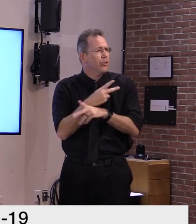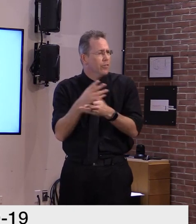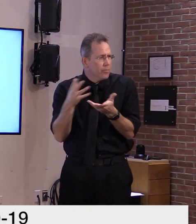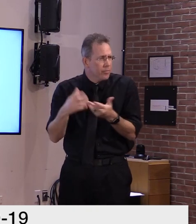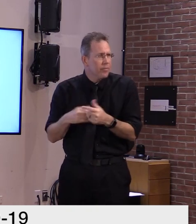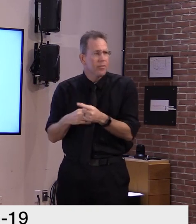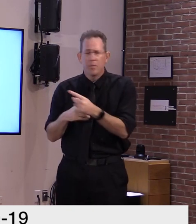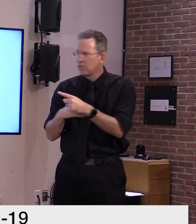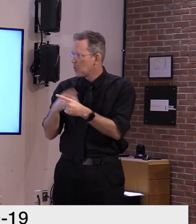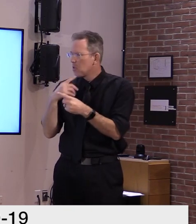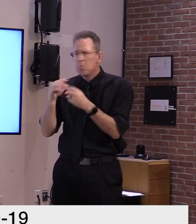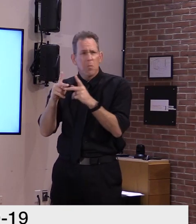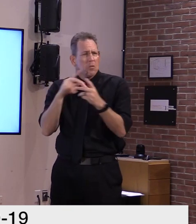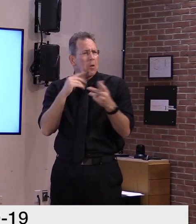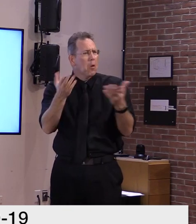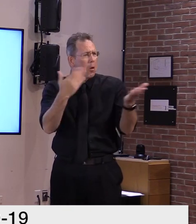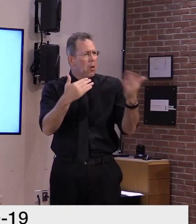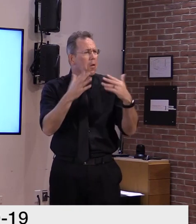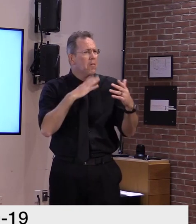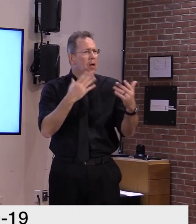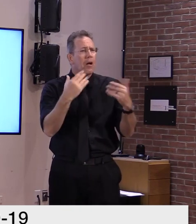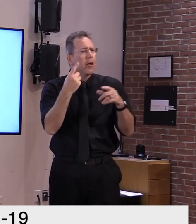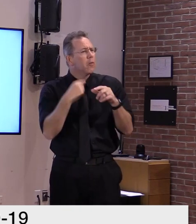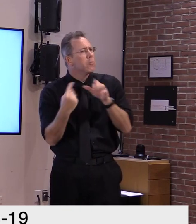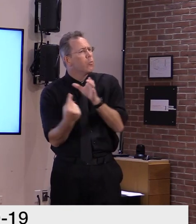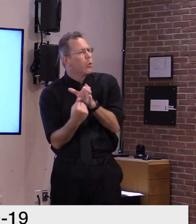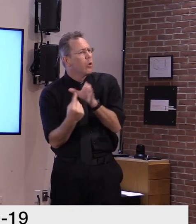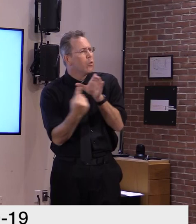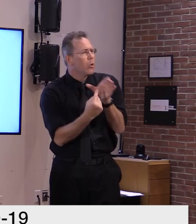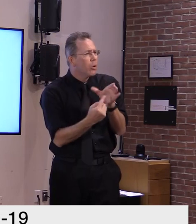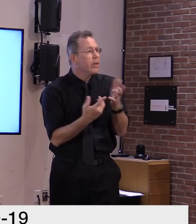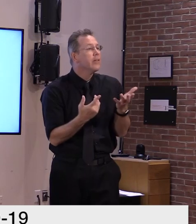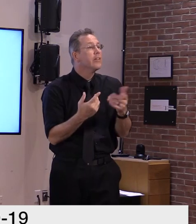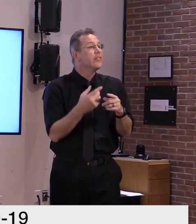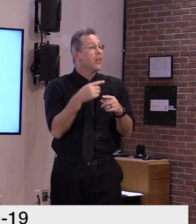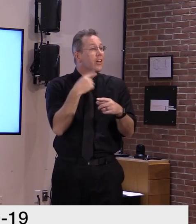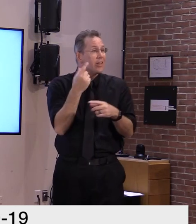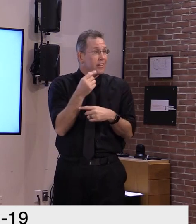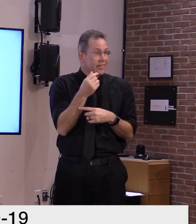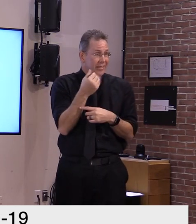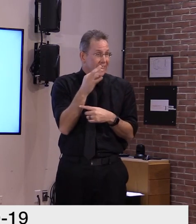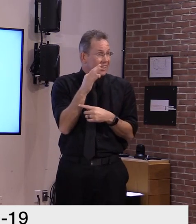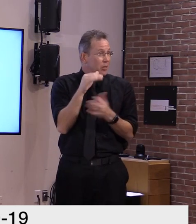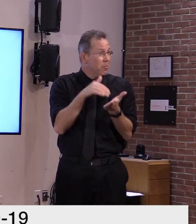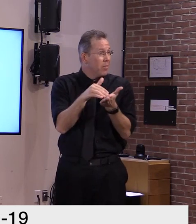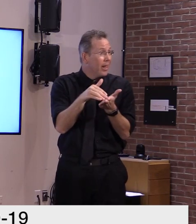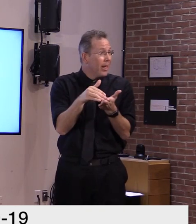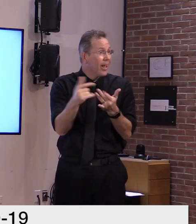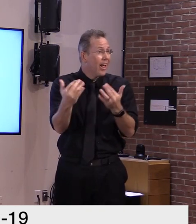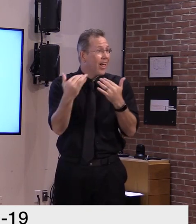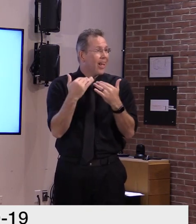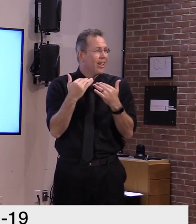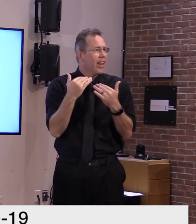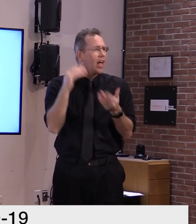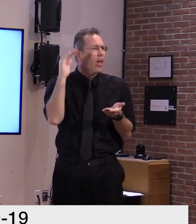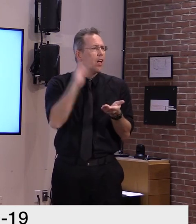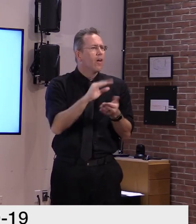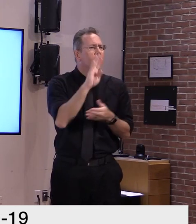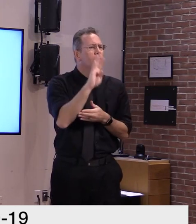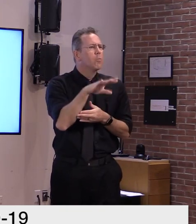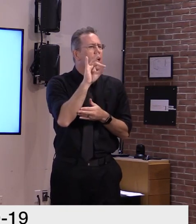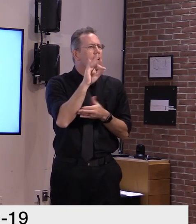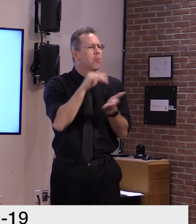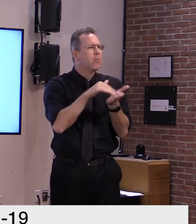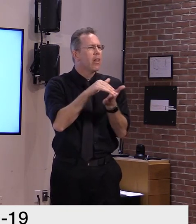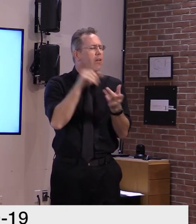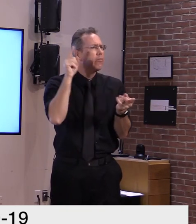from 19 million down to 4.8 million. So again, largely the Northeast was spared from this increase, but certainly